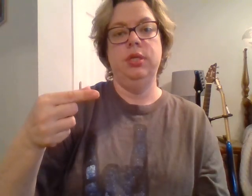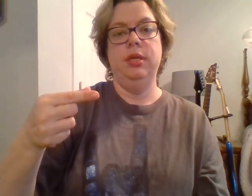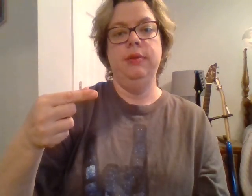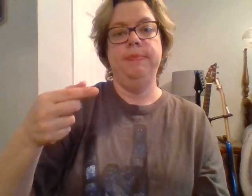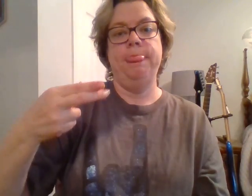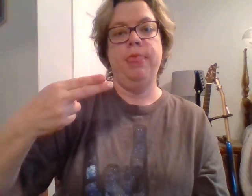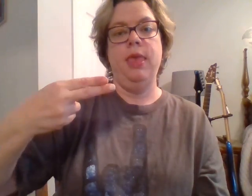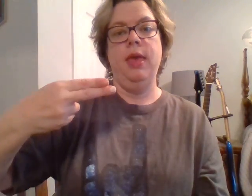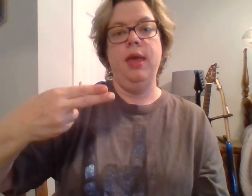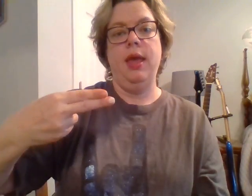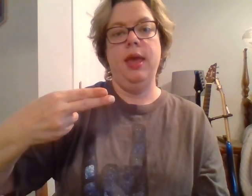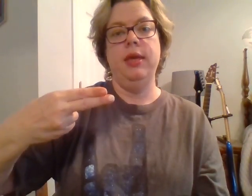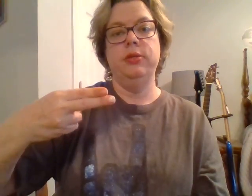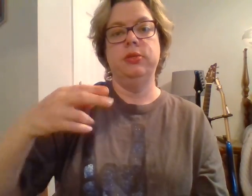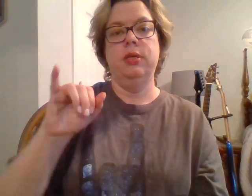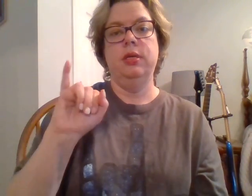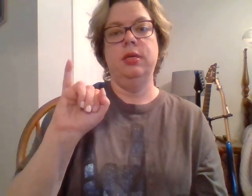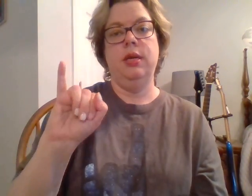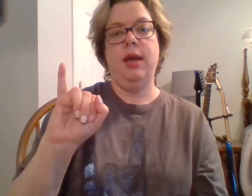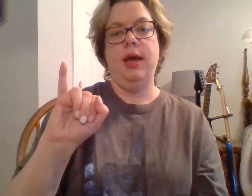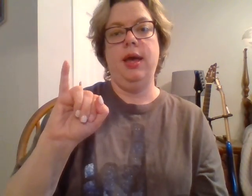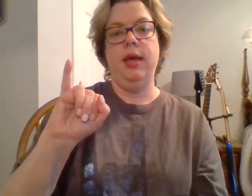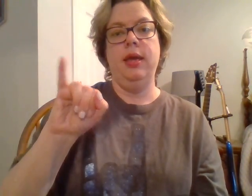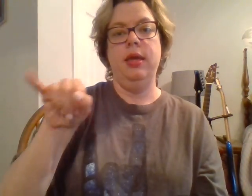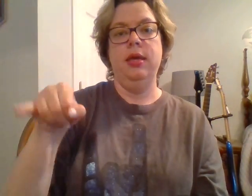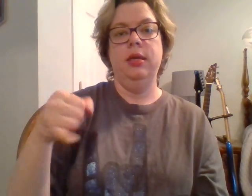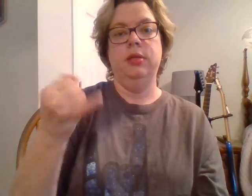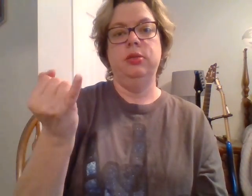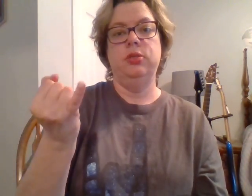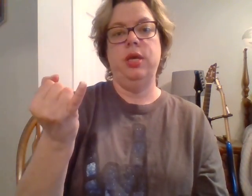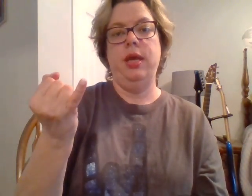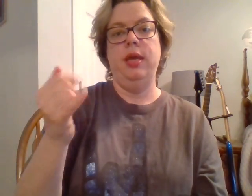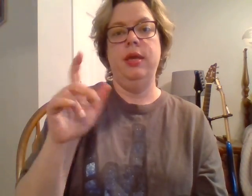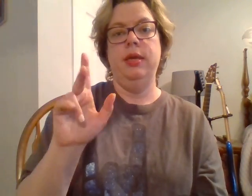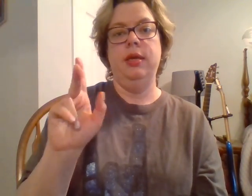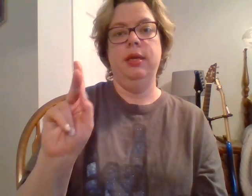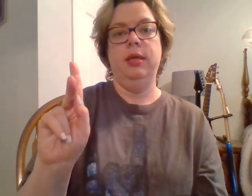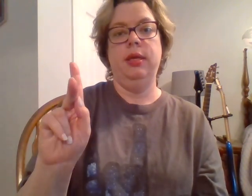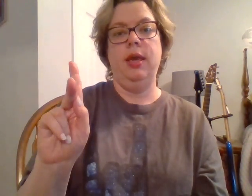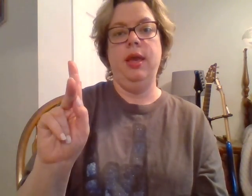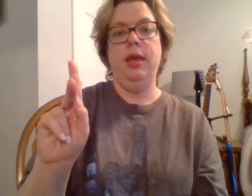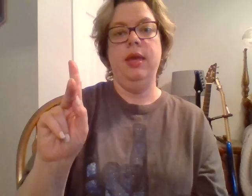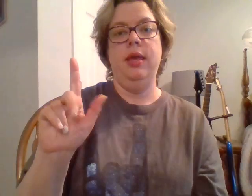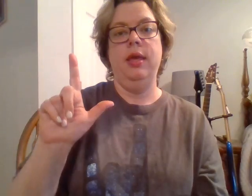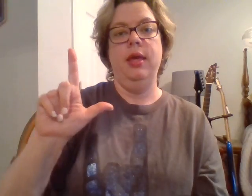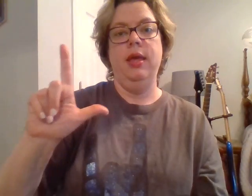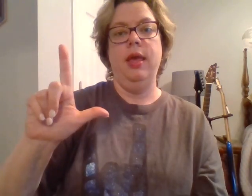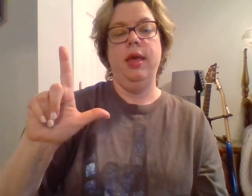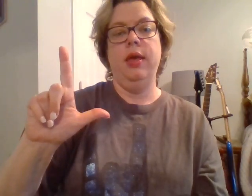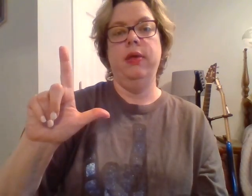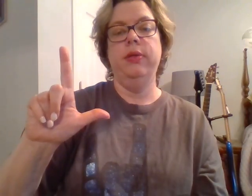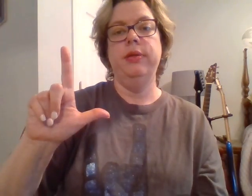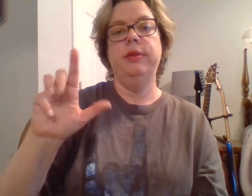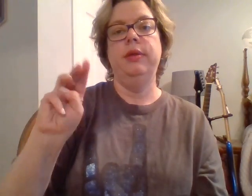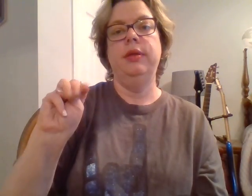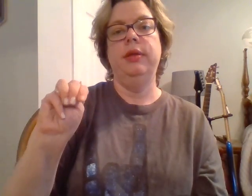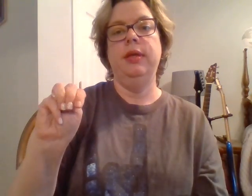G, H, I, J, K, L,